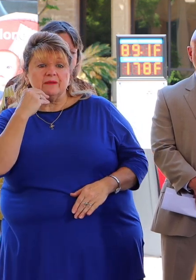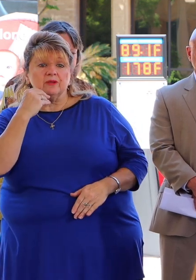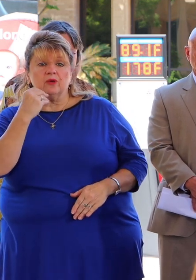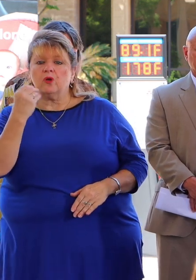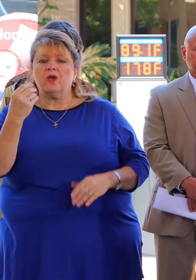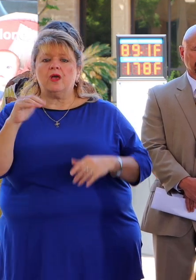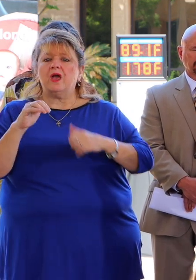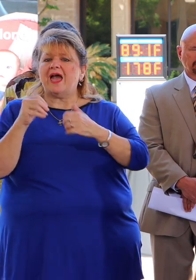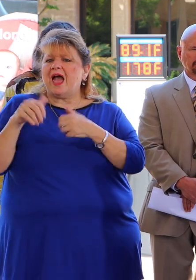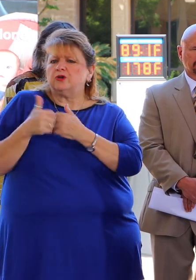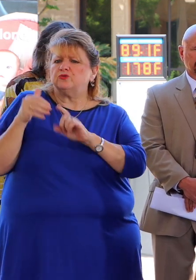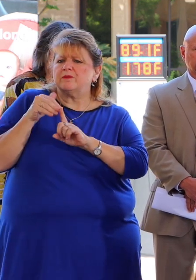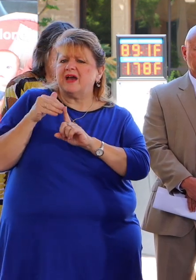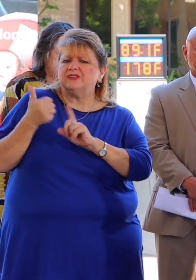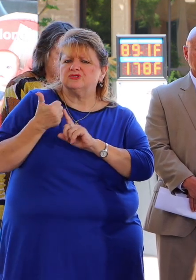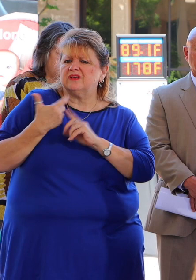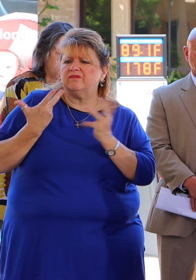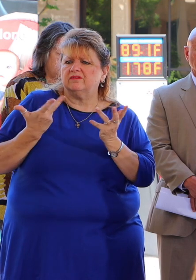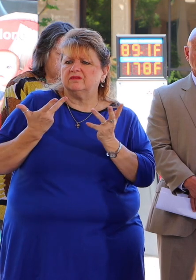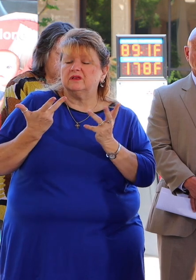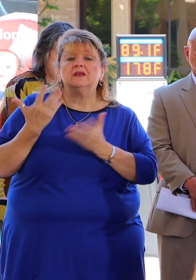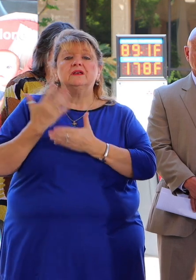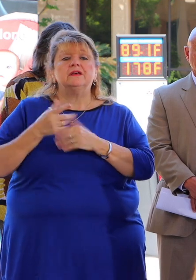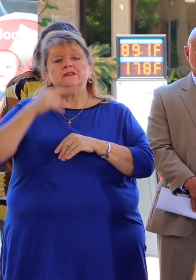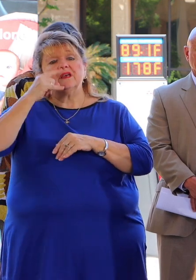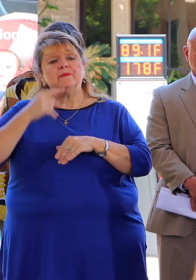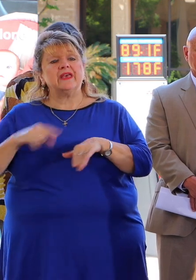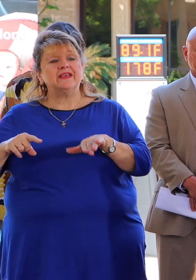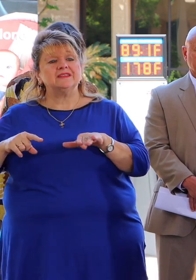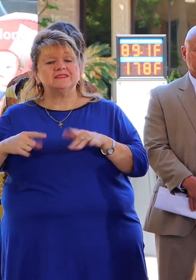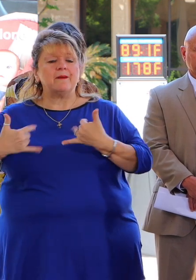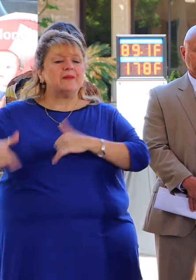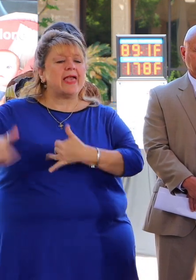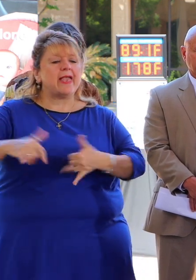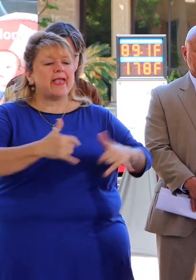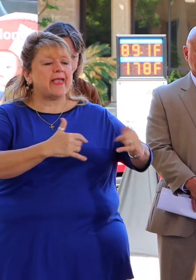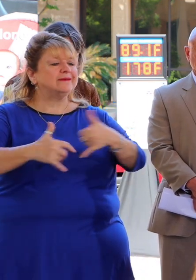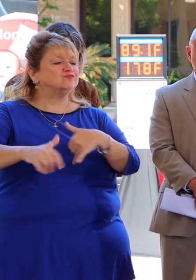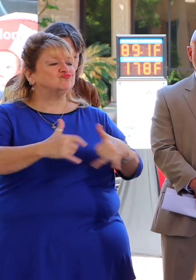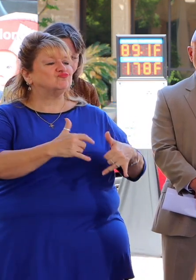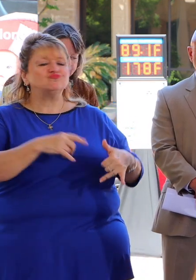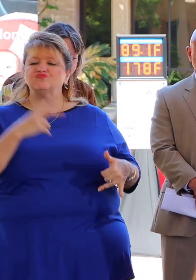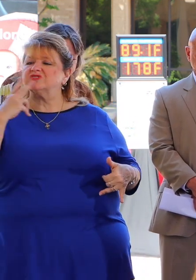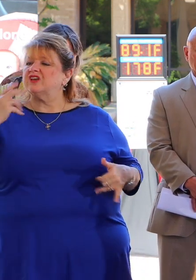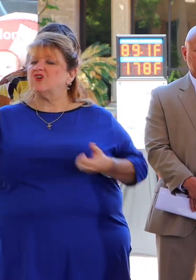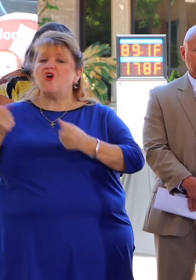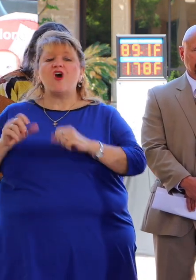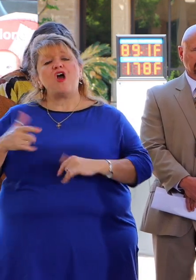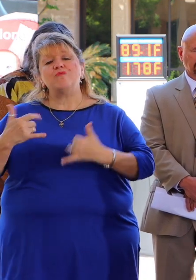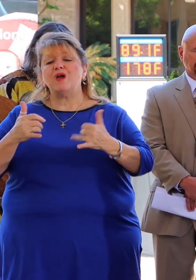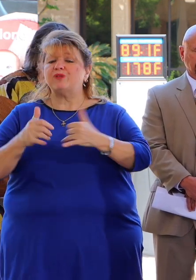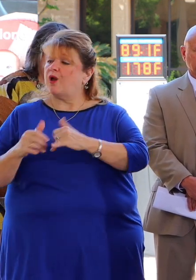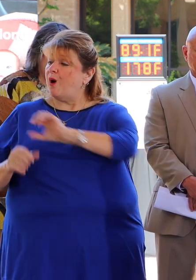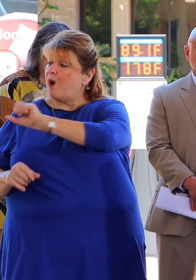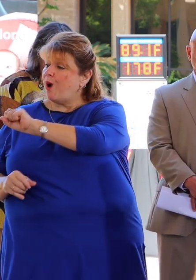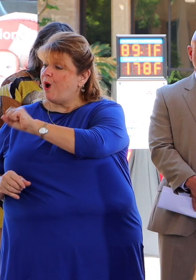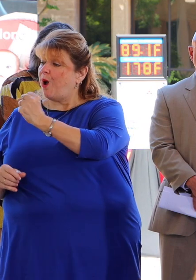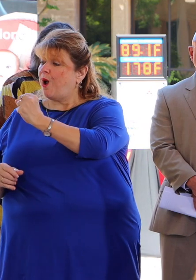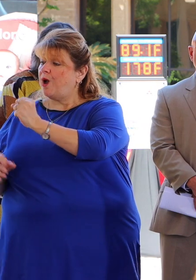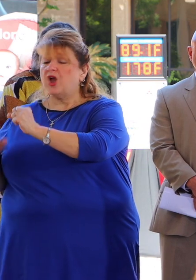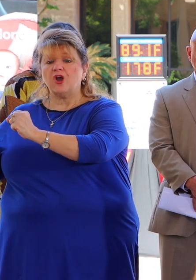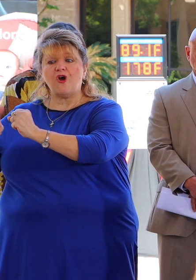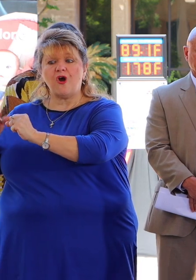Also, some children can wander off. Some children play in unlocked vehicles. And some children can be playing,